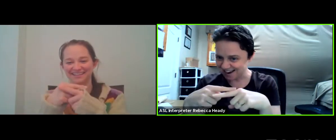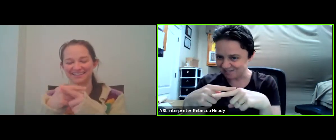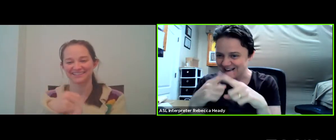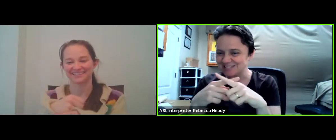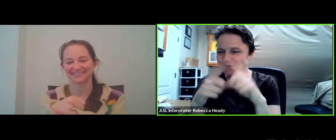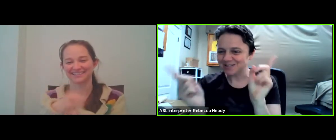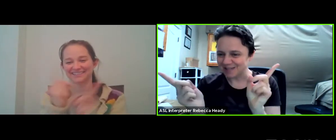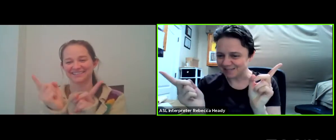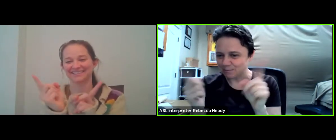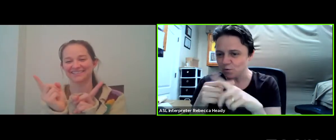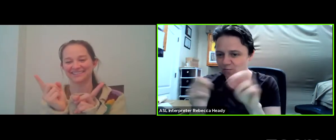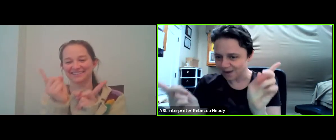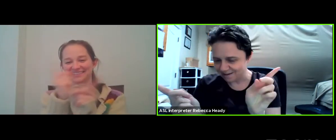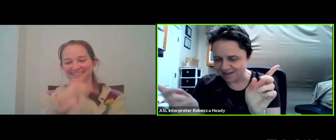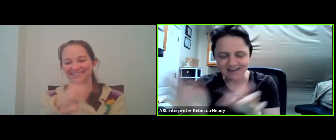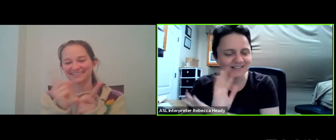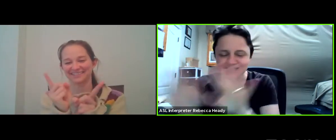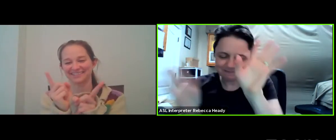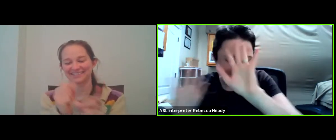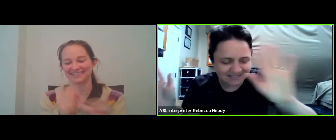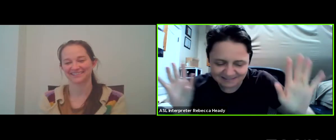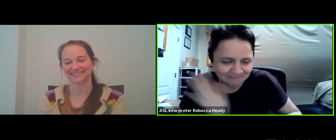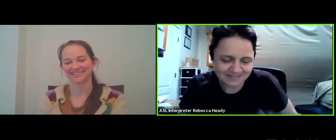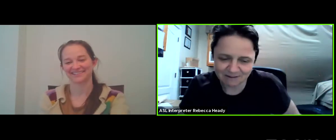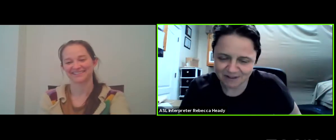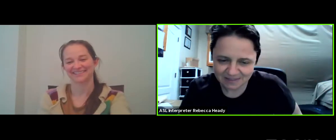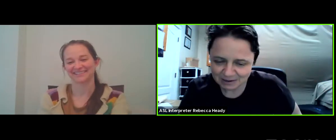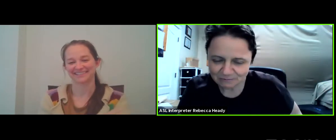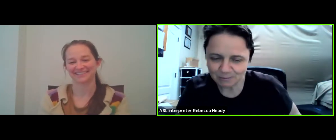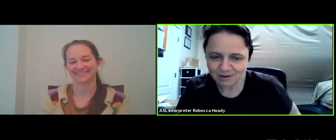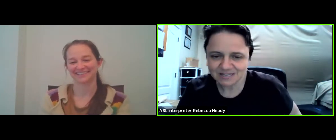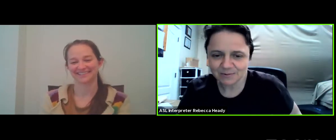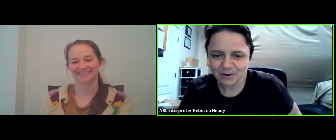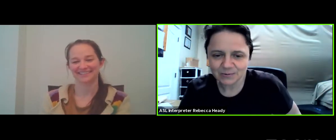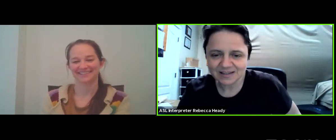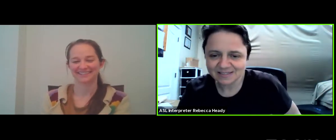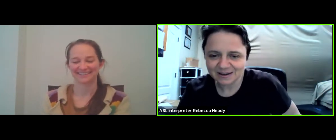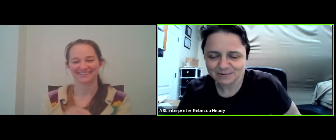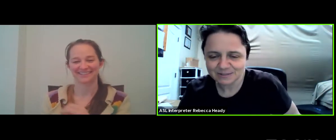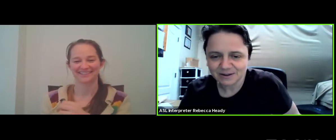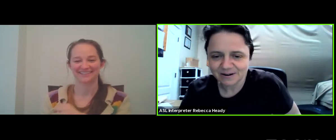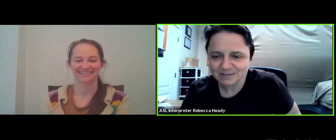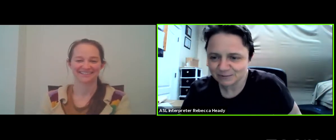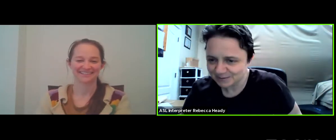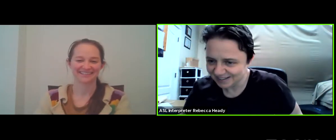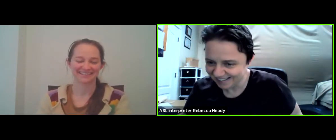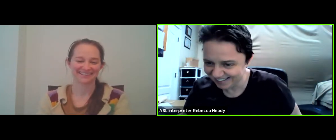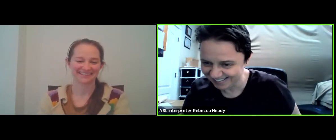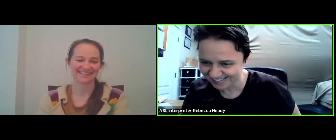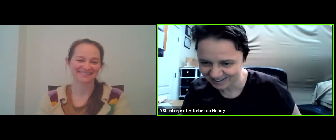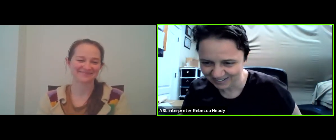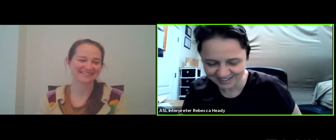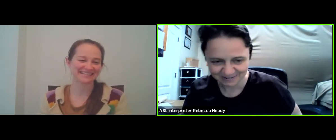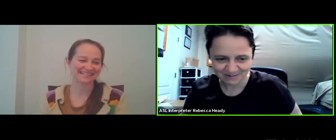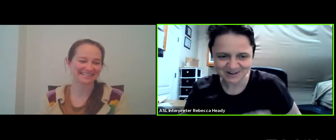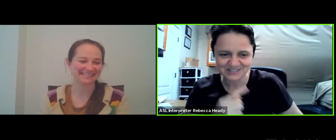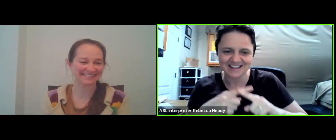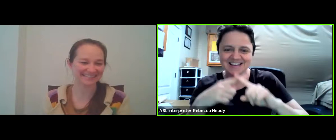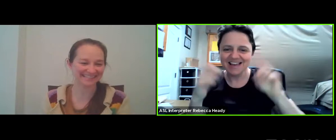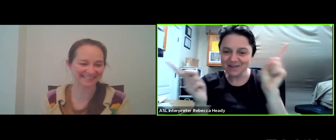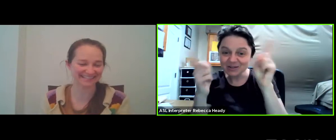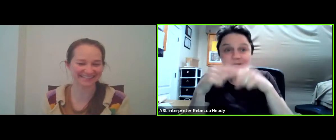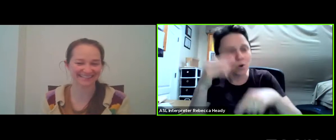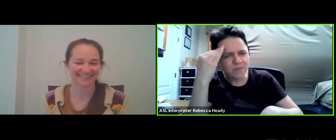and they go down, right? So it's like the movement of that it's a deaf guy that I knew from a long time ago, and he thought he was hilarious for That's pretty